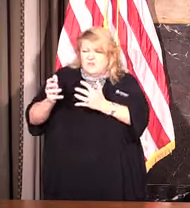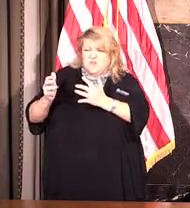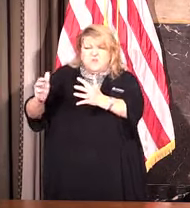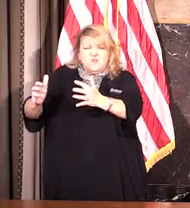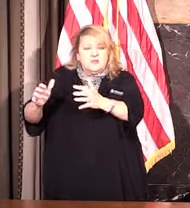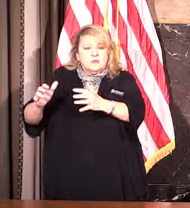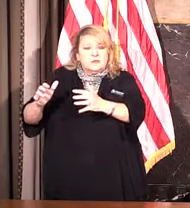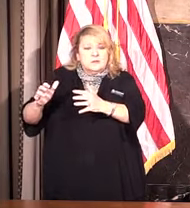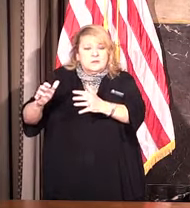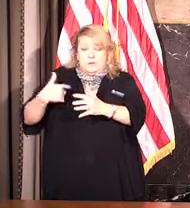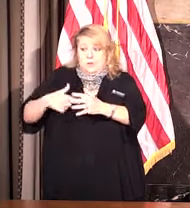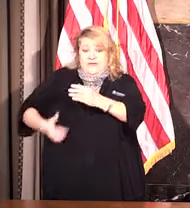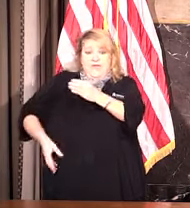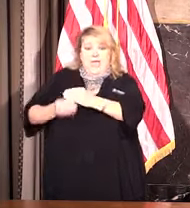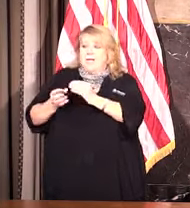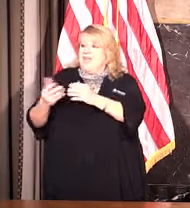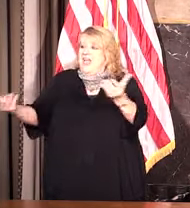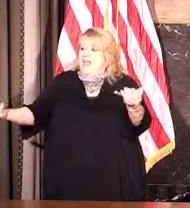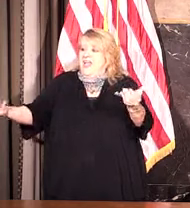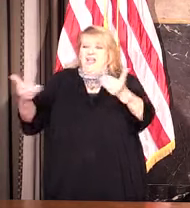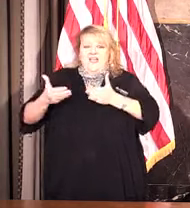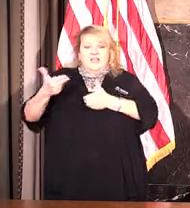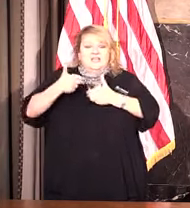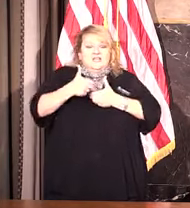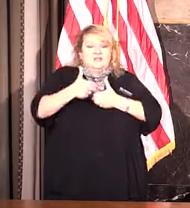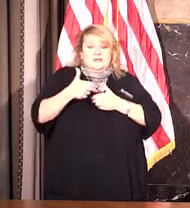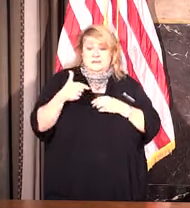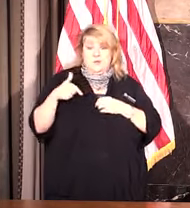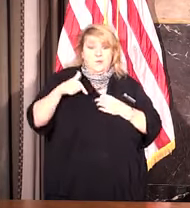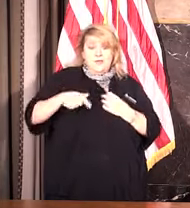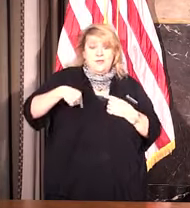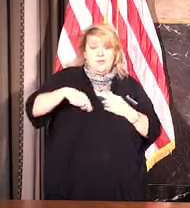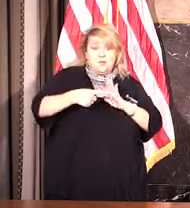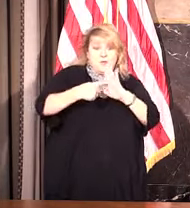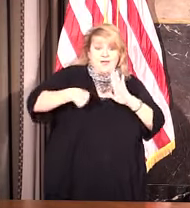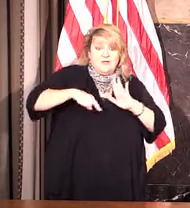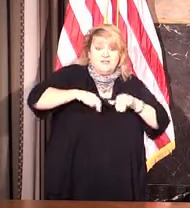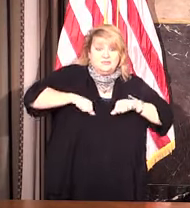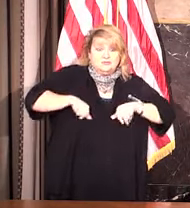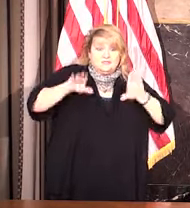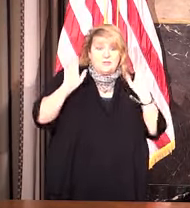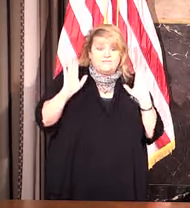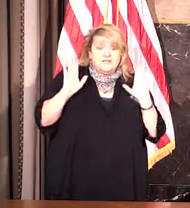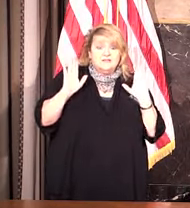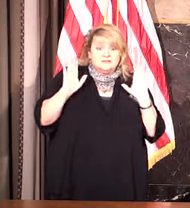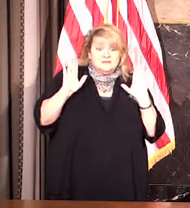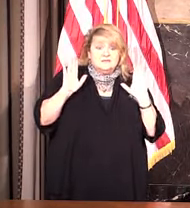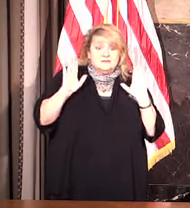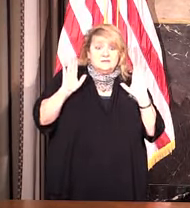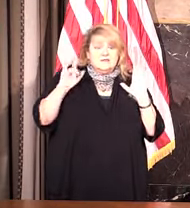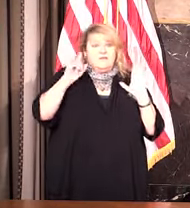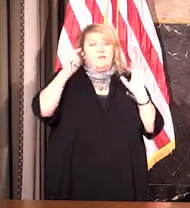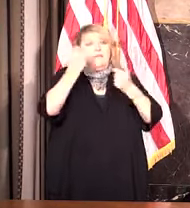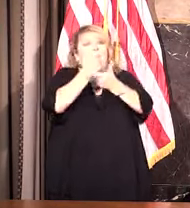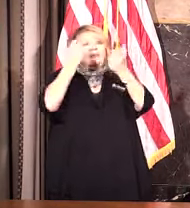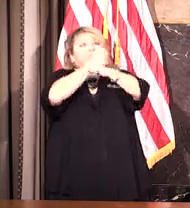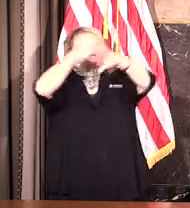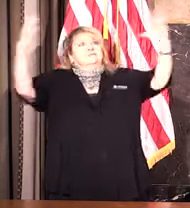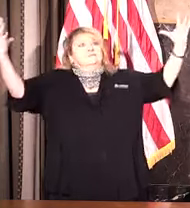decision today. Difficult sacrifices, no question, but in the grand scheme of things, reasonable